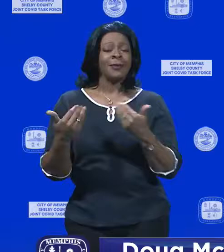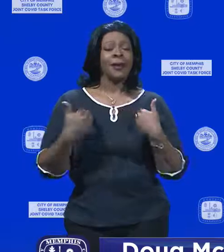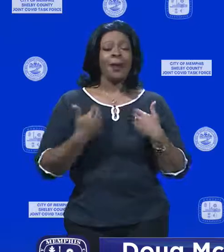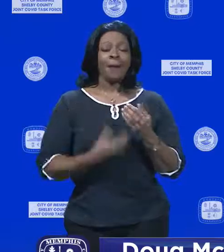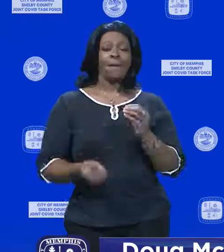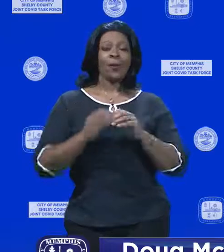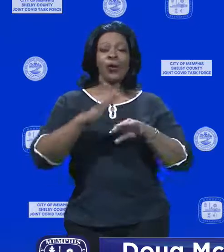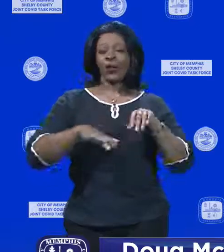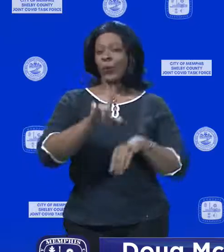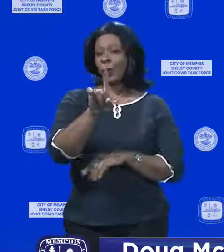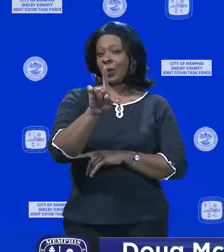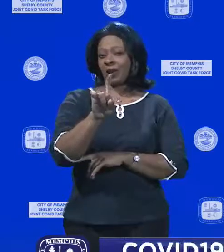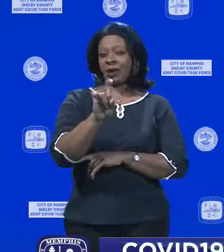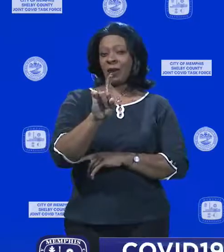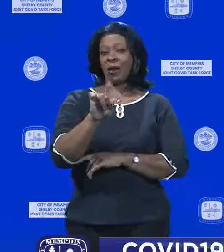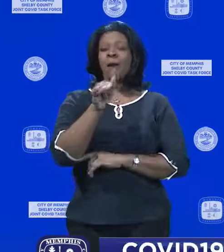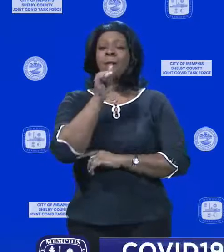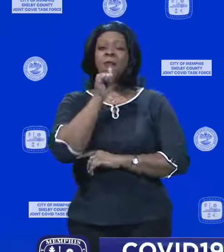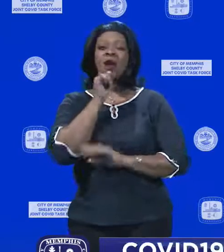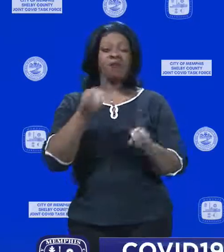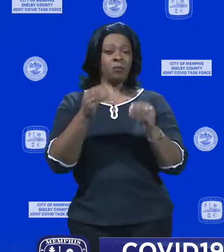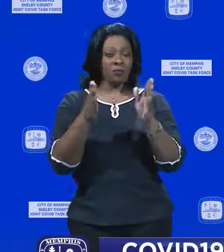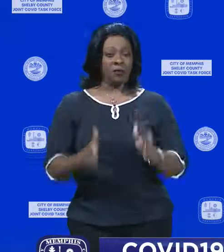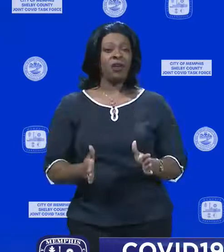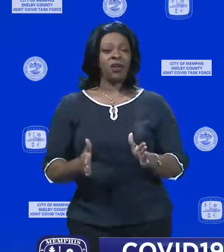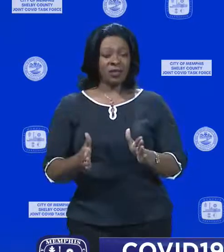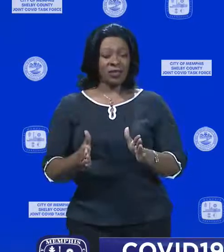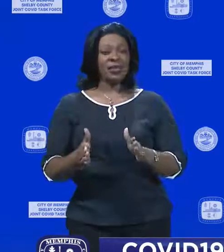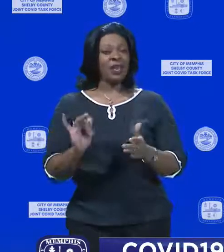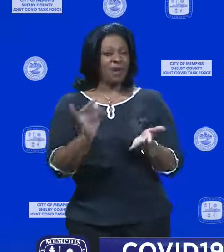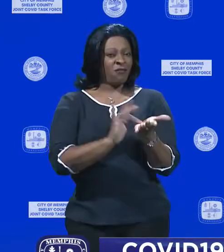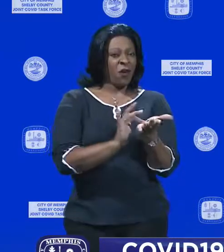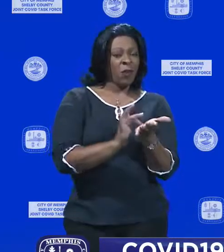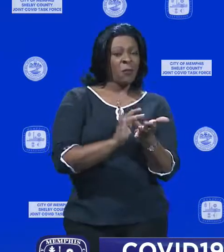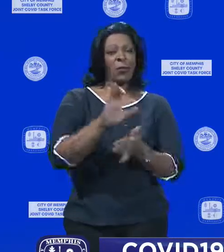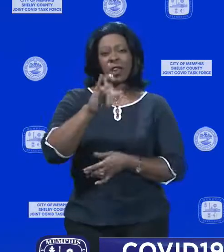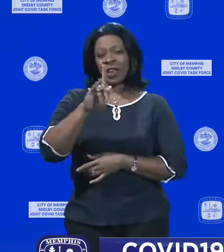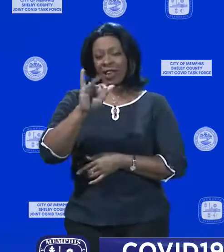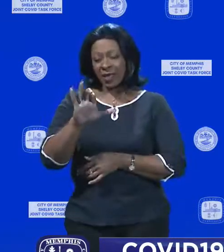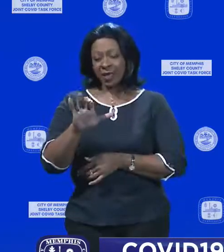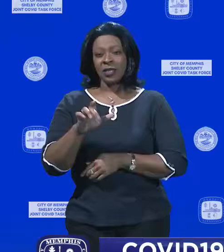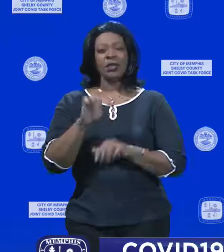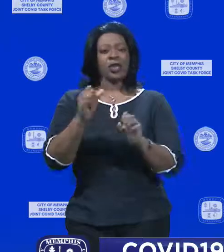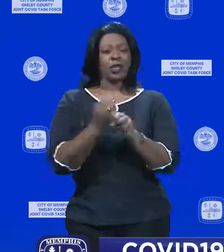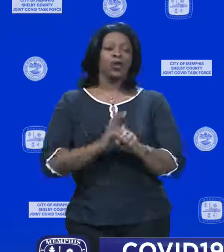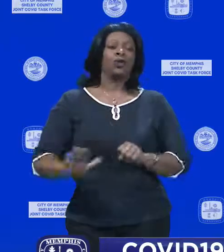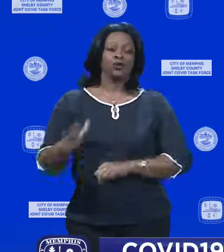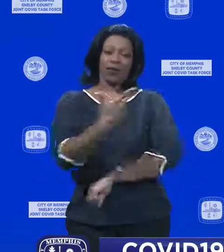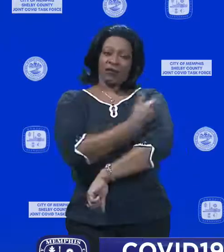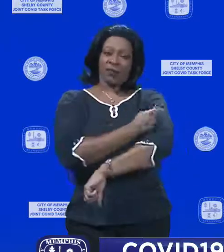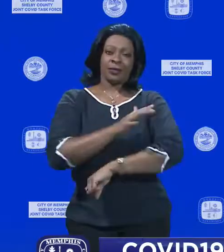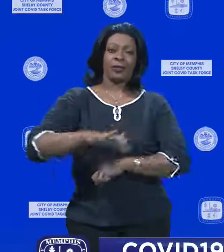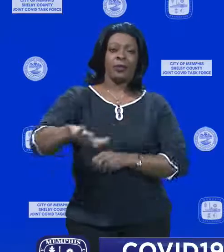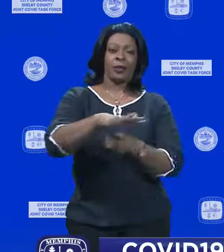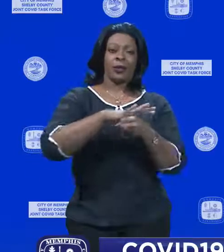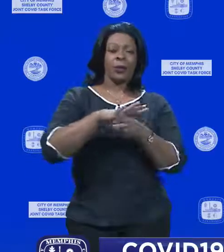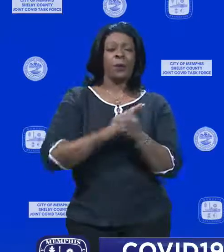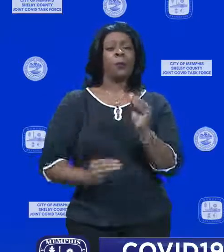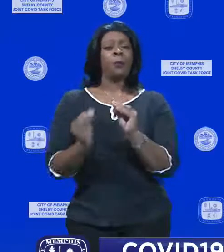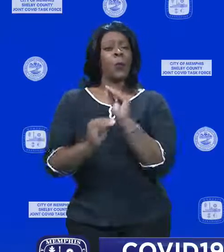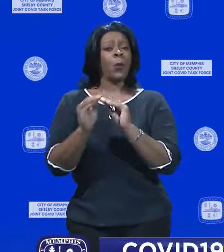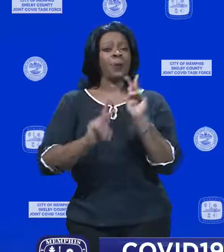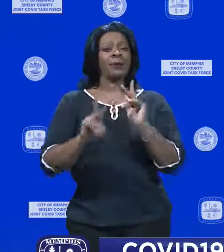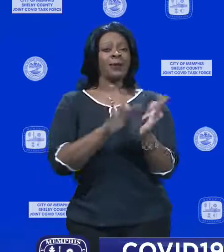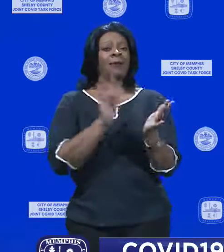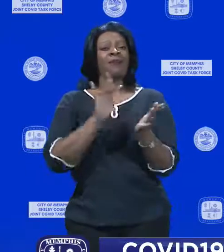more than 100 private providers, whether they be pharmacies or clinics, where you can get your vaccine, and that's where more and more people are